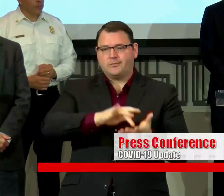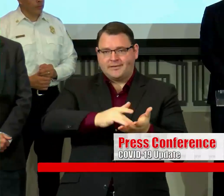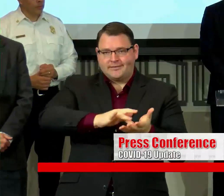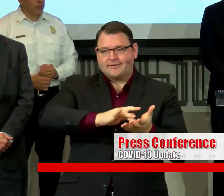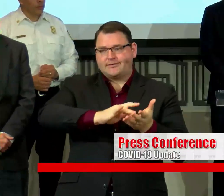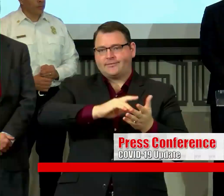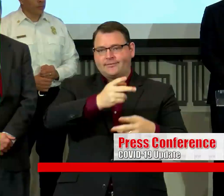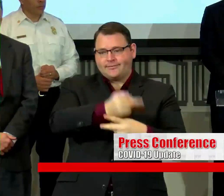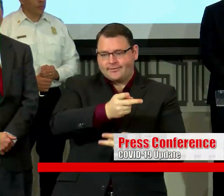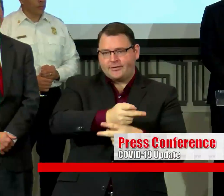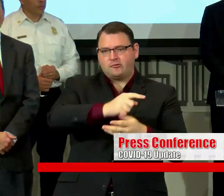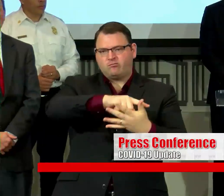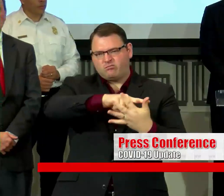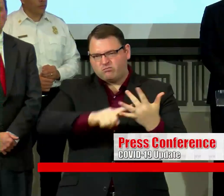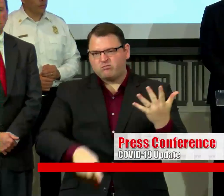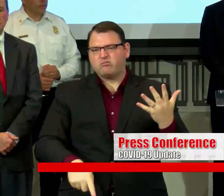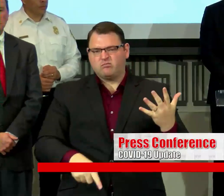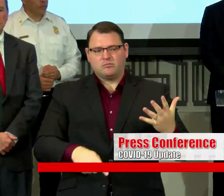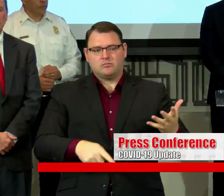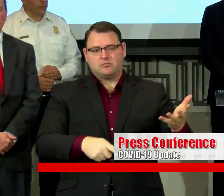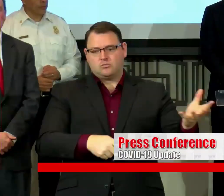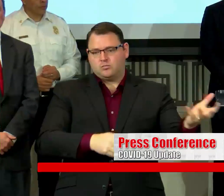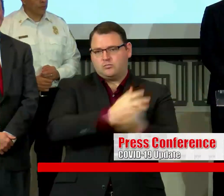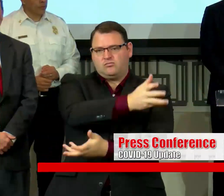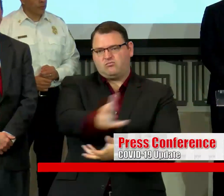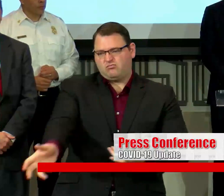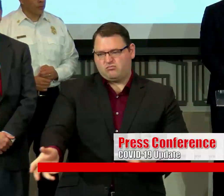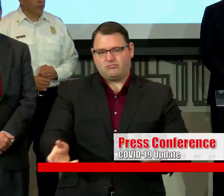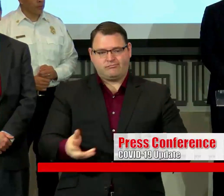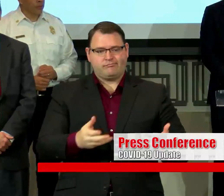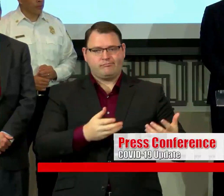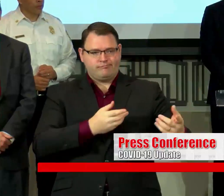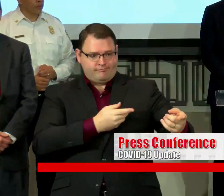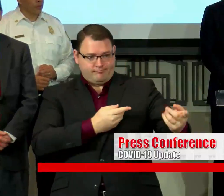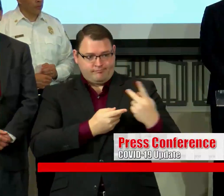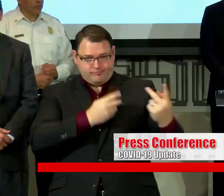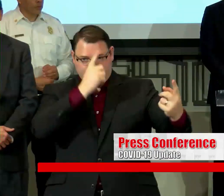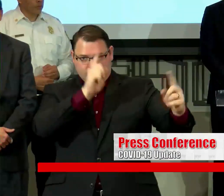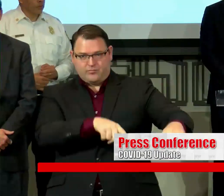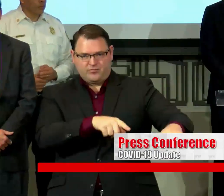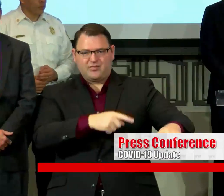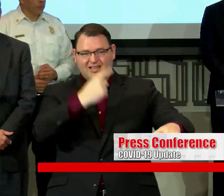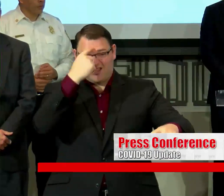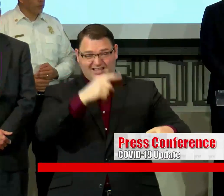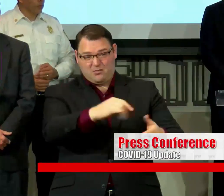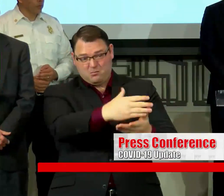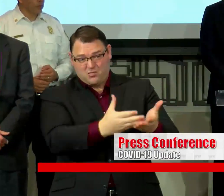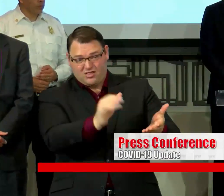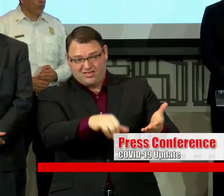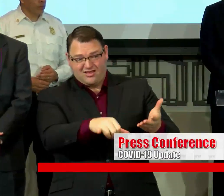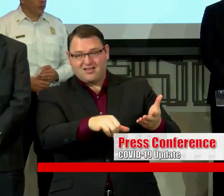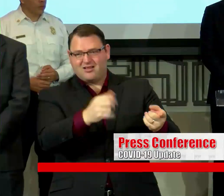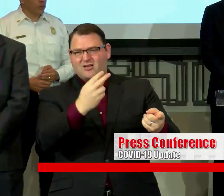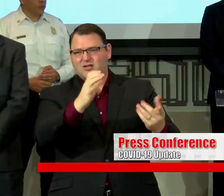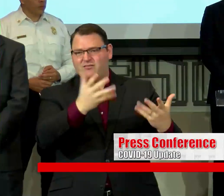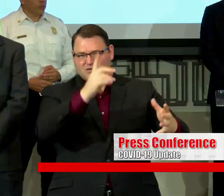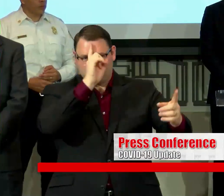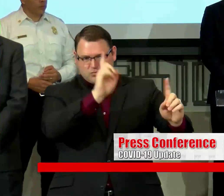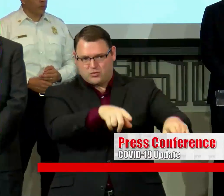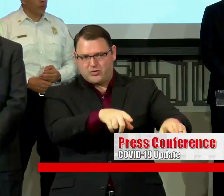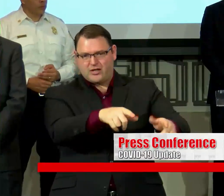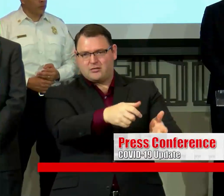have already approved part of the measures that's needed on that. So I want to thank the county for work. We'll be working